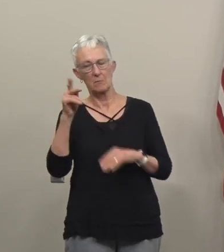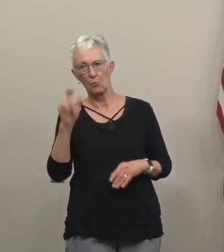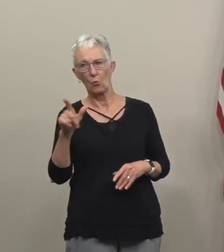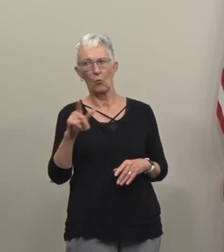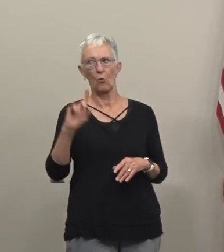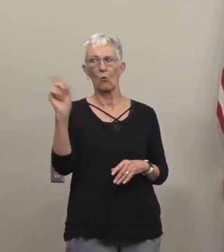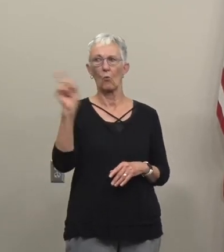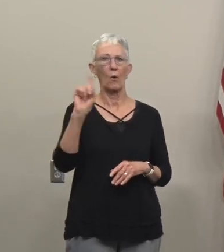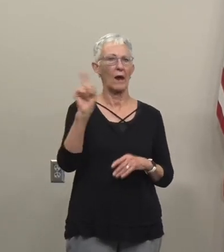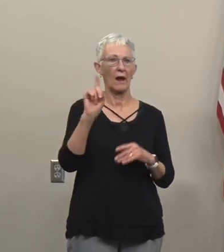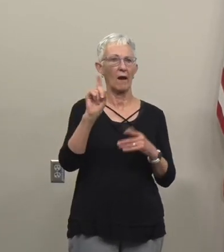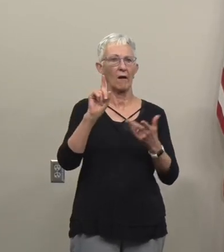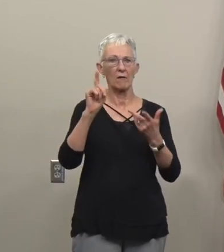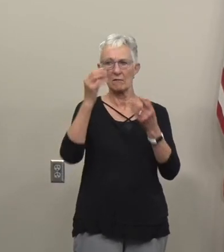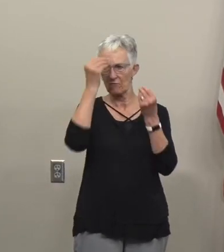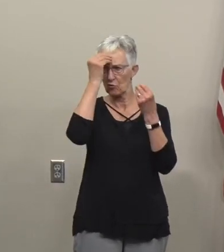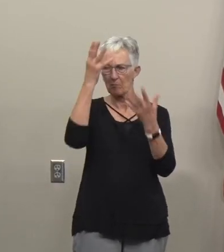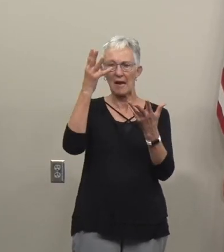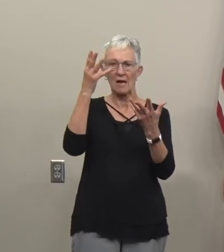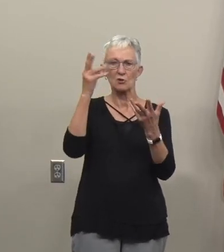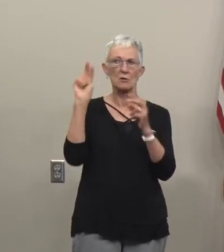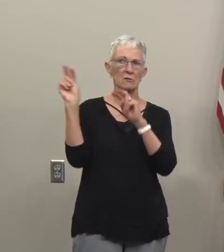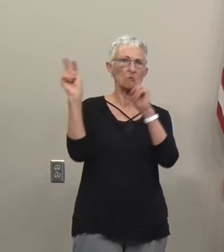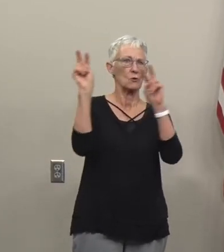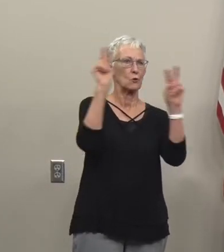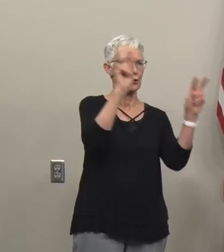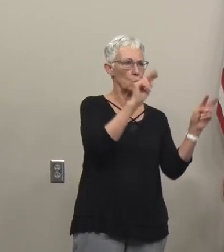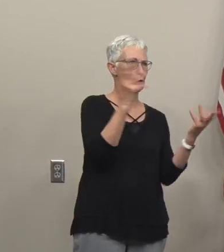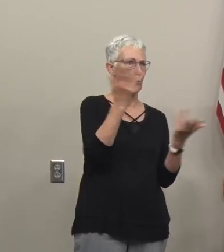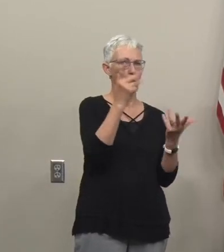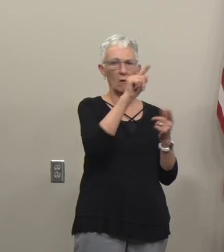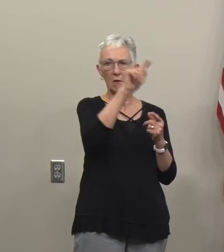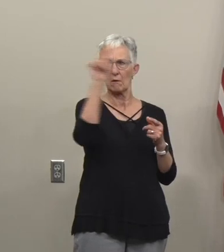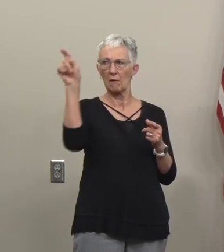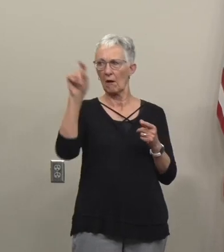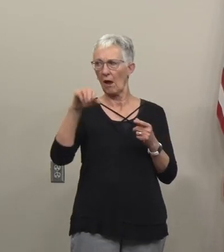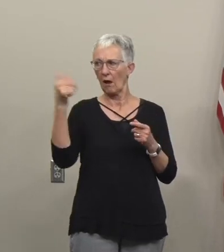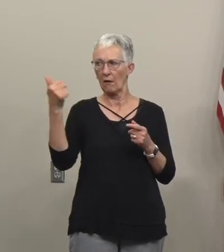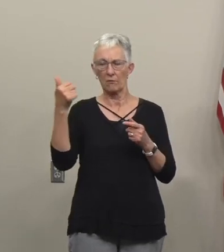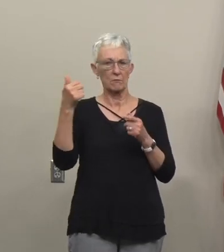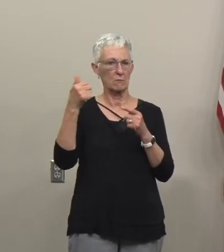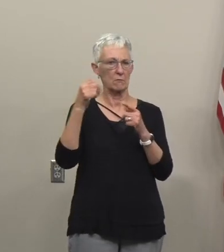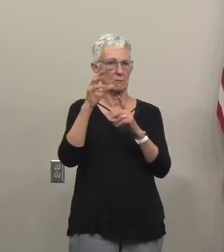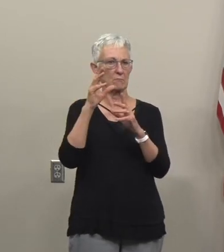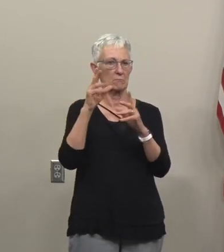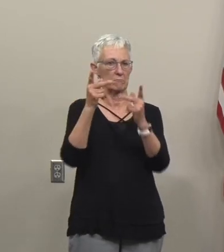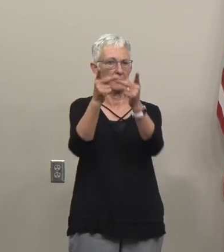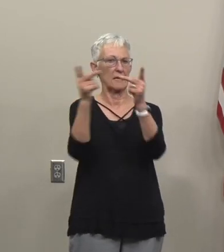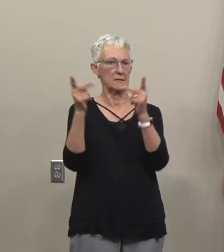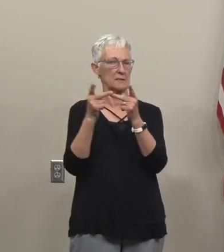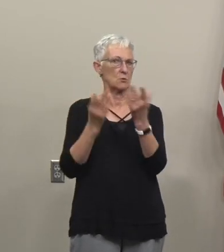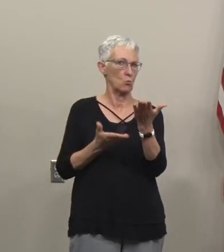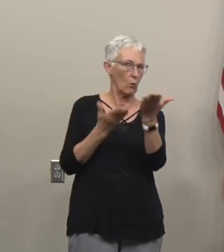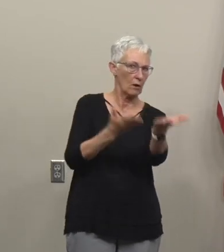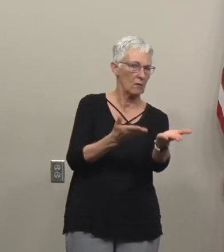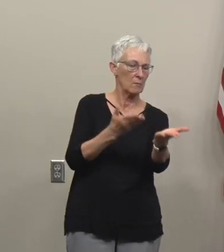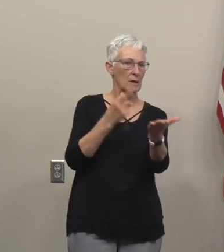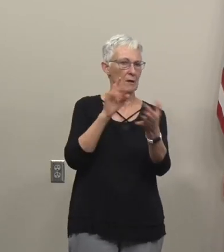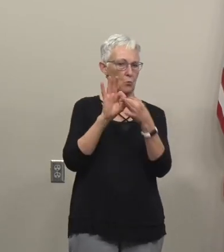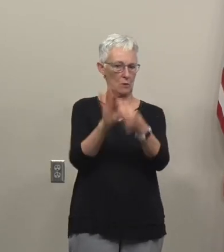guidance and resources nationally and locally. We believe that with